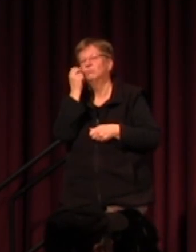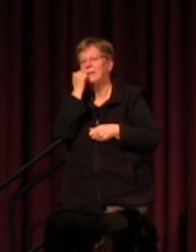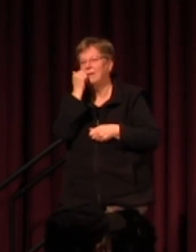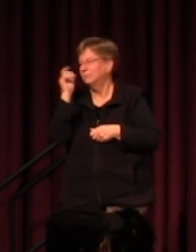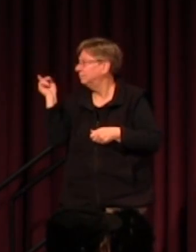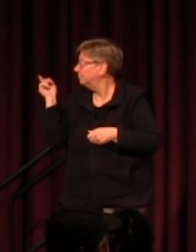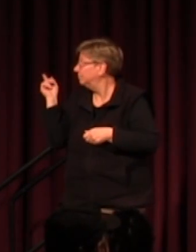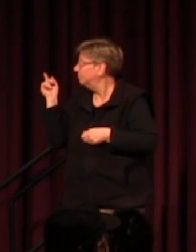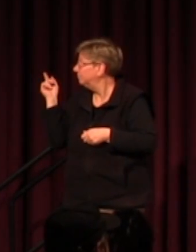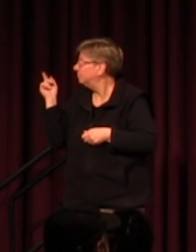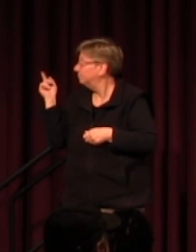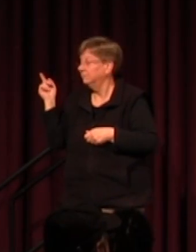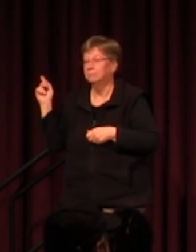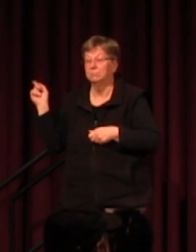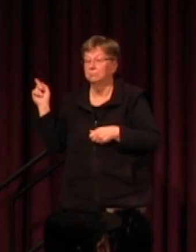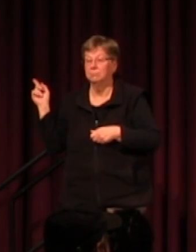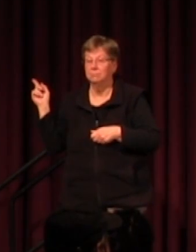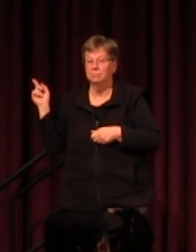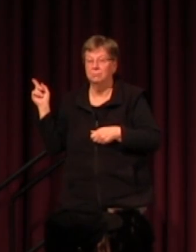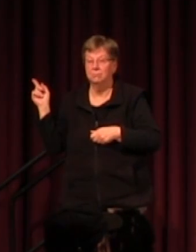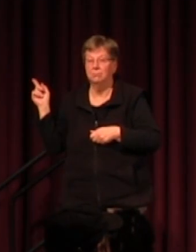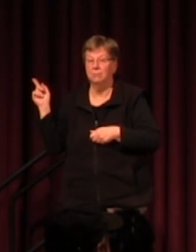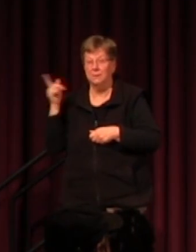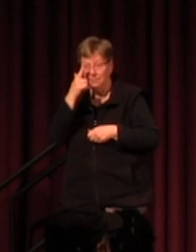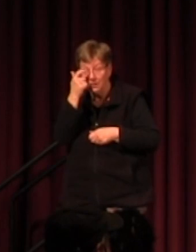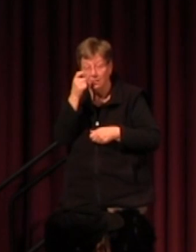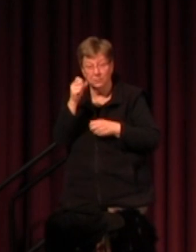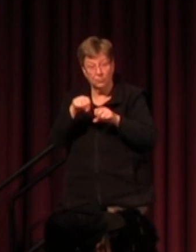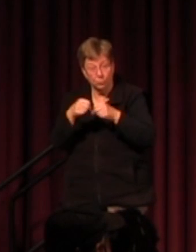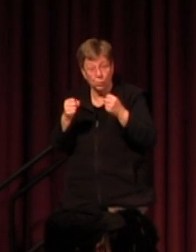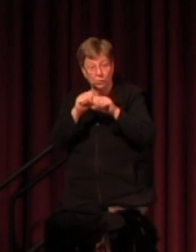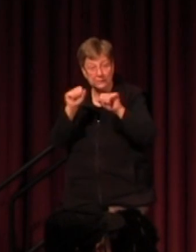And what's to know is that this is not the effect of a broken system.